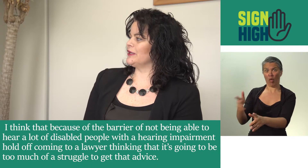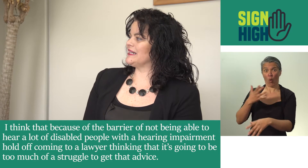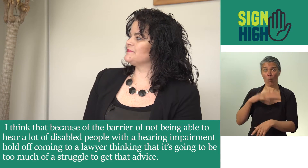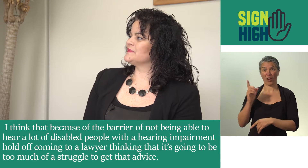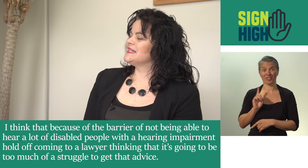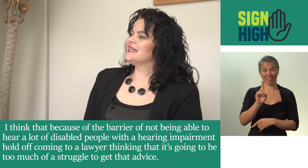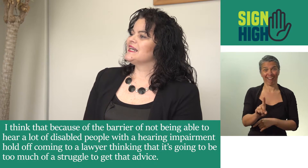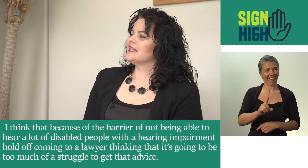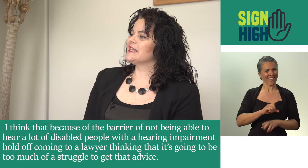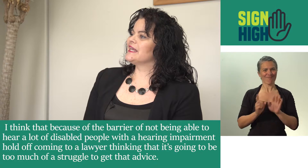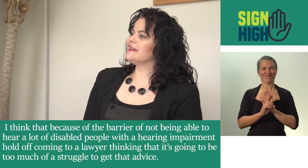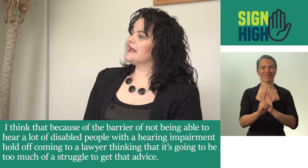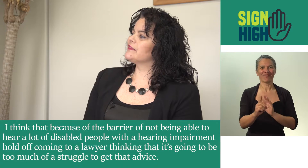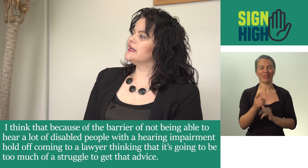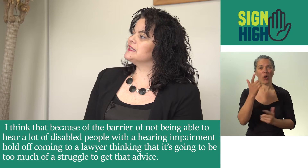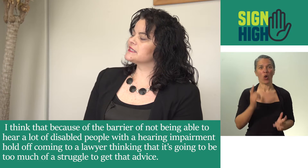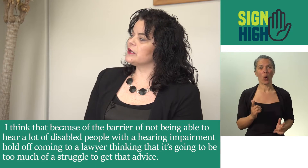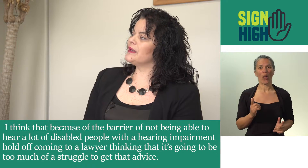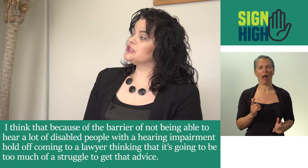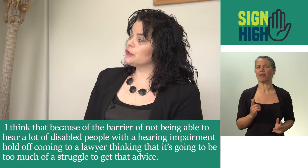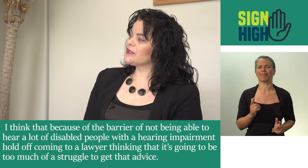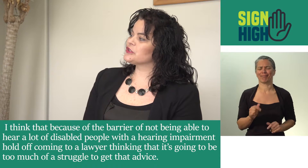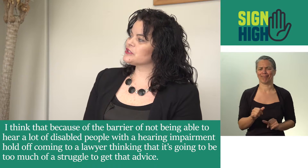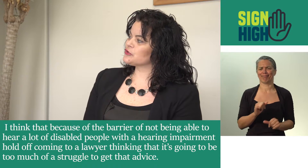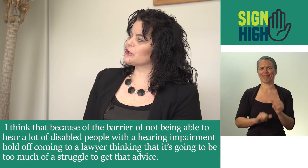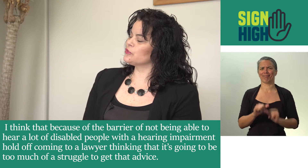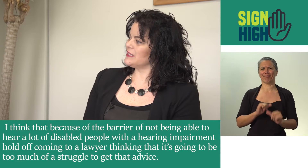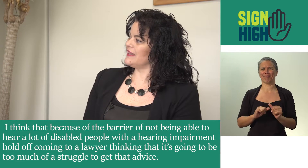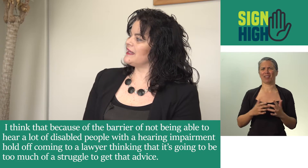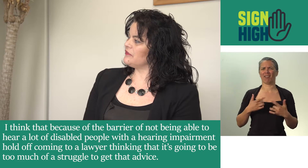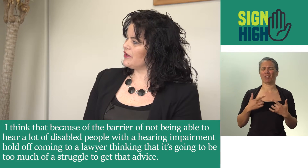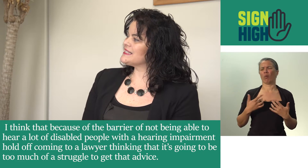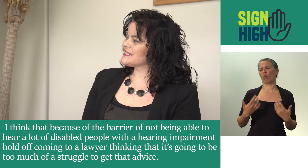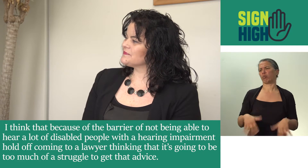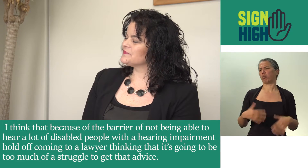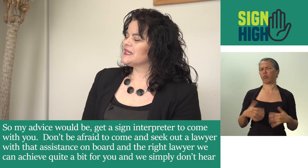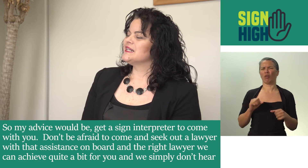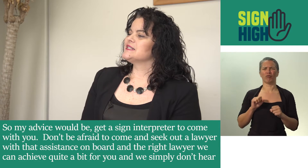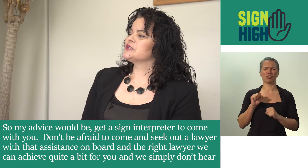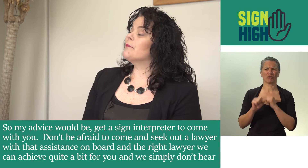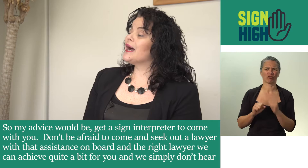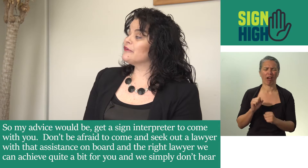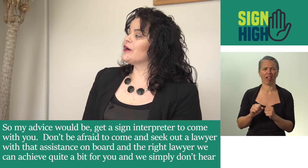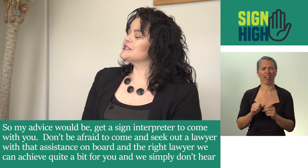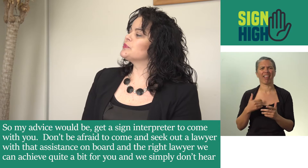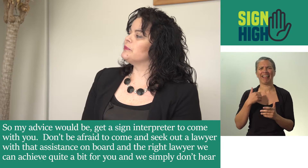lawyer, thinking that it's going to be too much of a struggle to get that advice. So my advice would